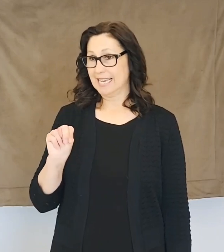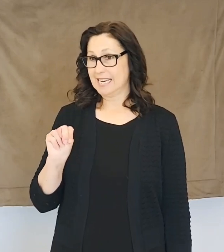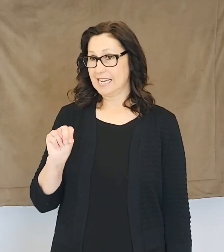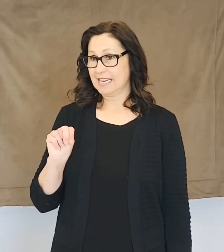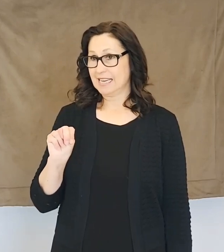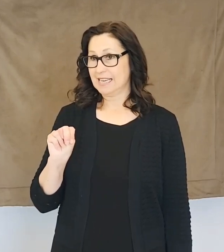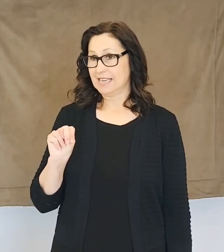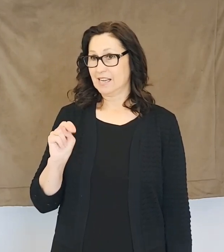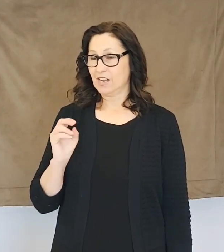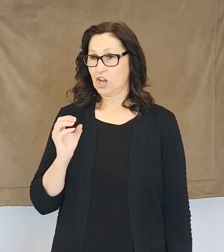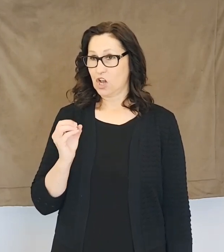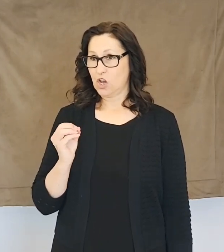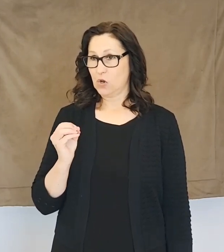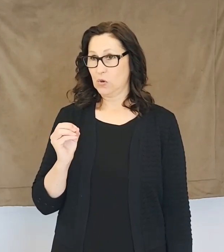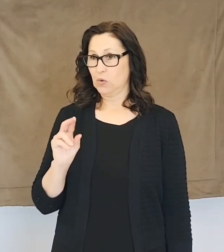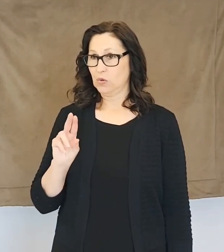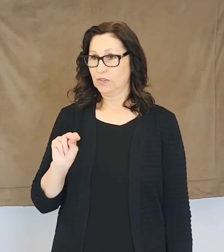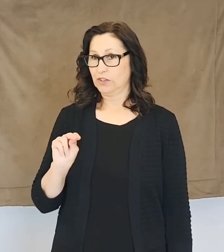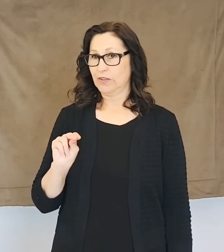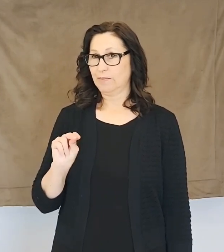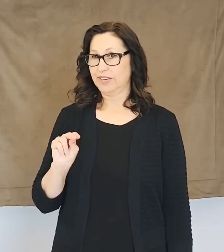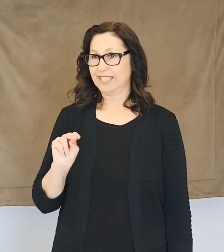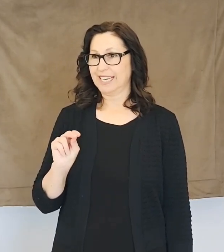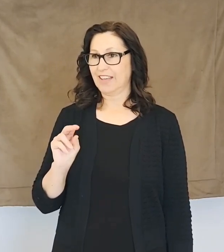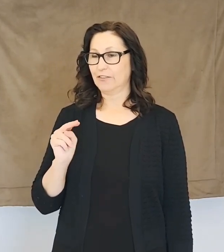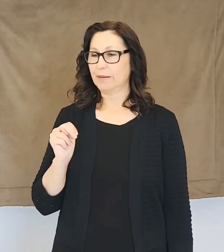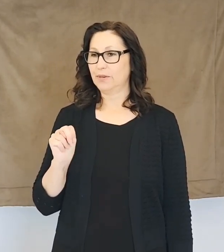N O, so they put it together. They put the